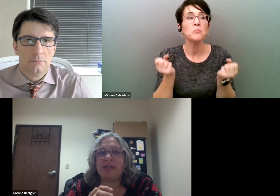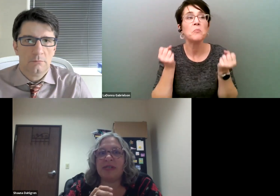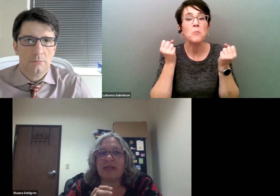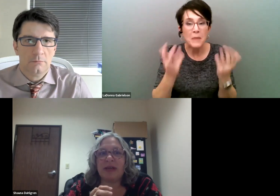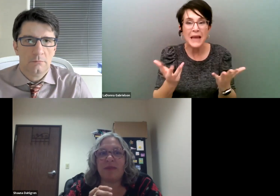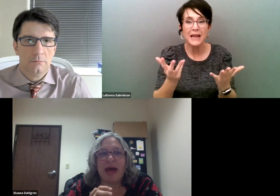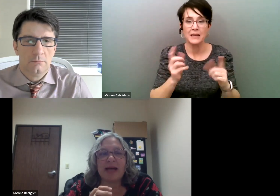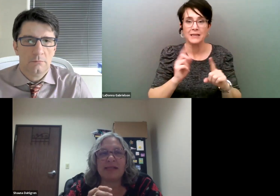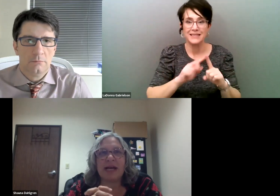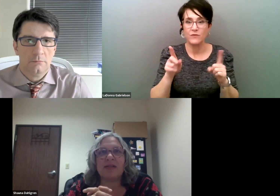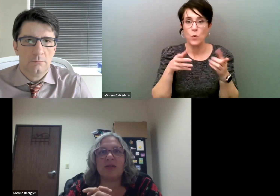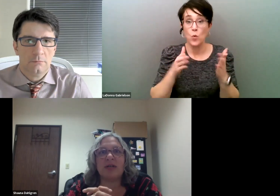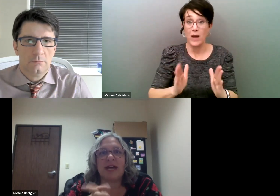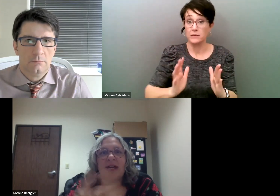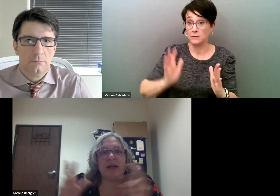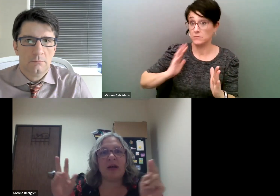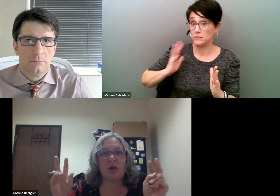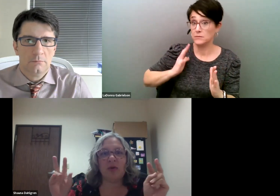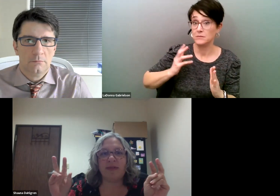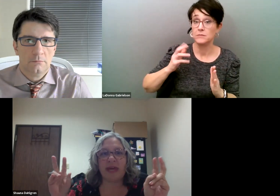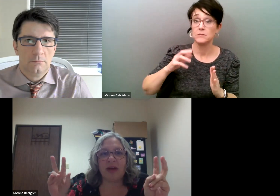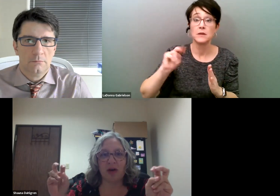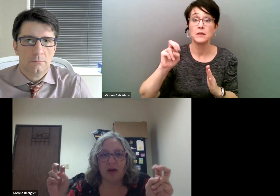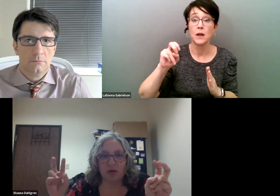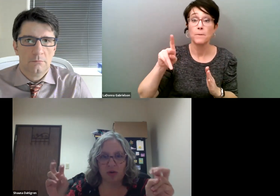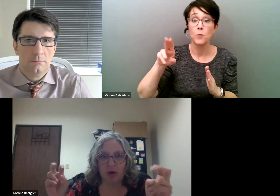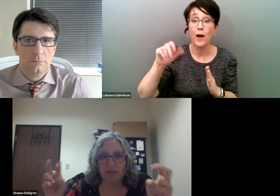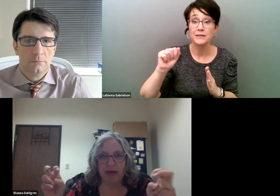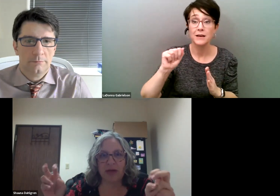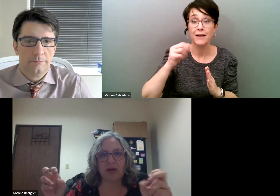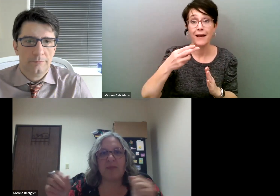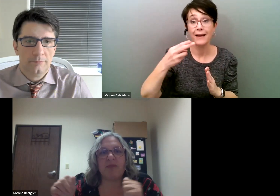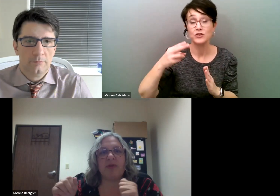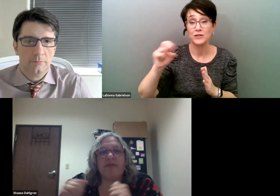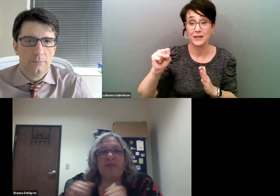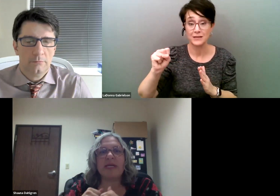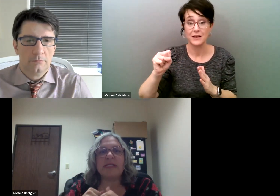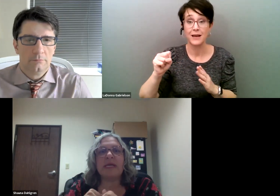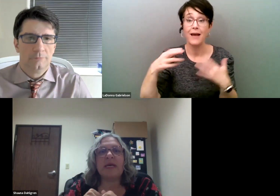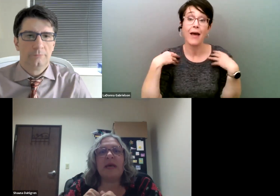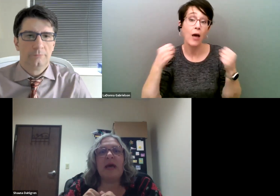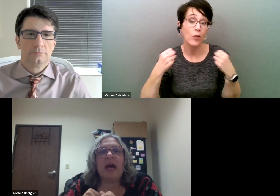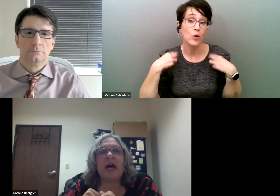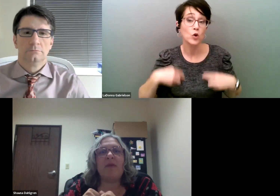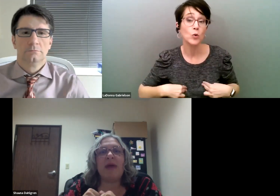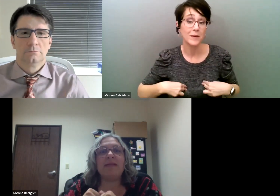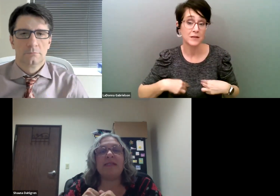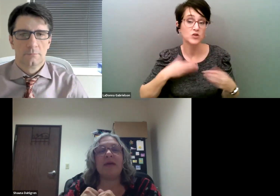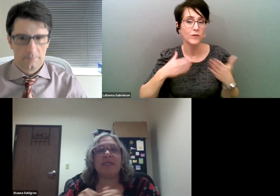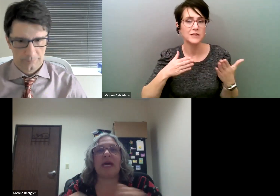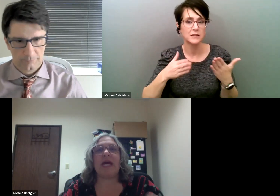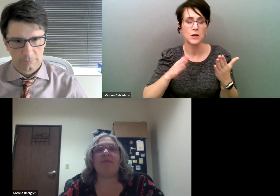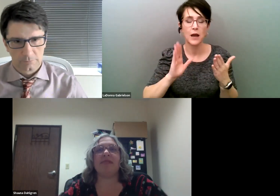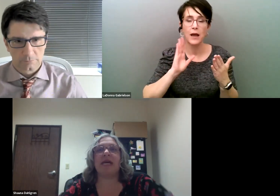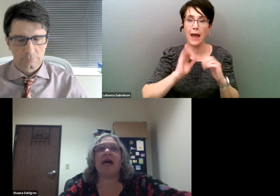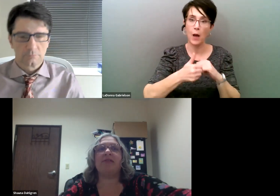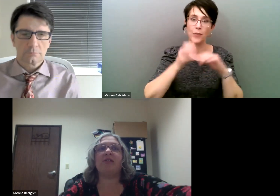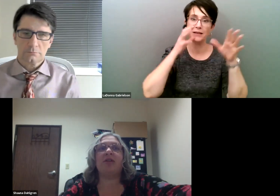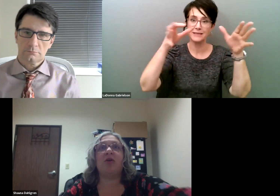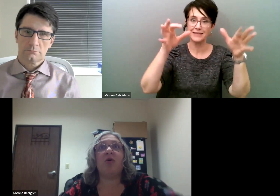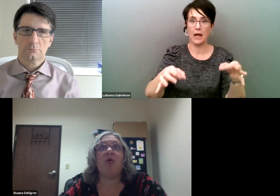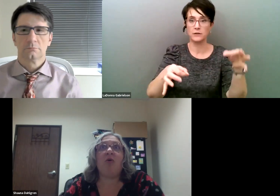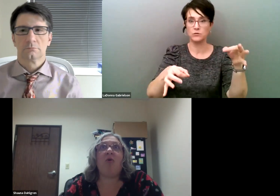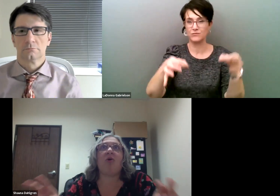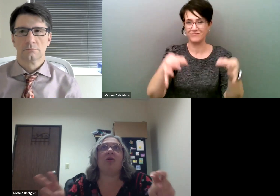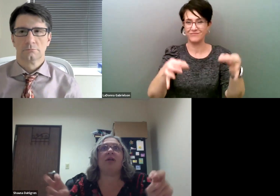Human Services in the past has looked at what they call, quote, medical improvement. And sometimes it has